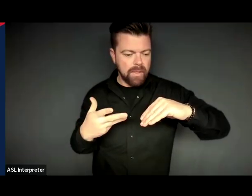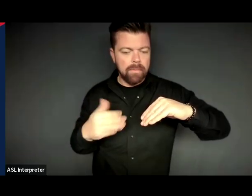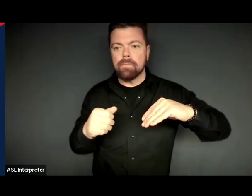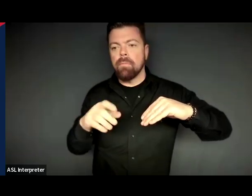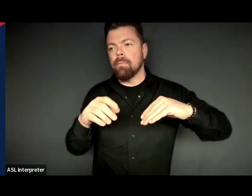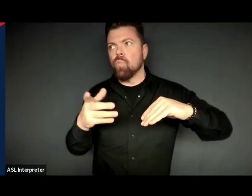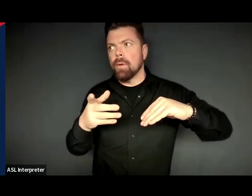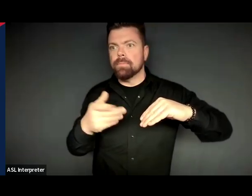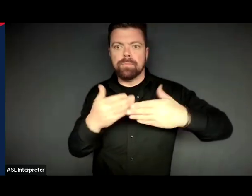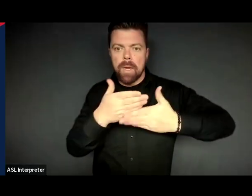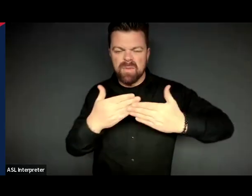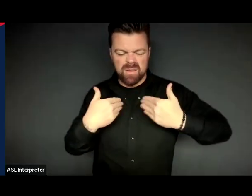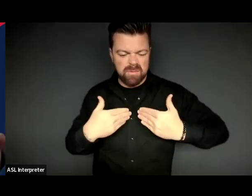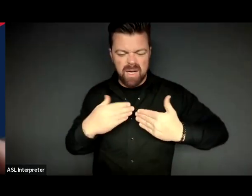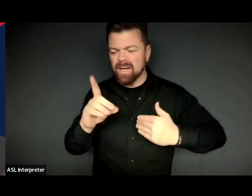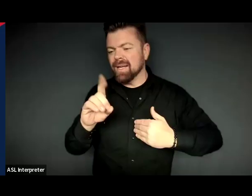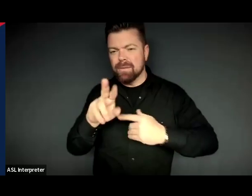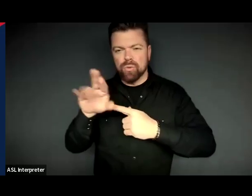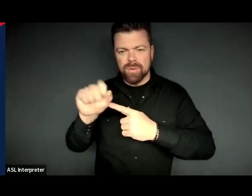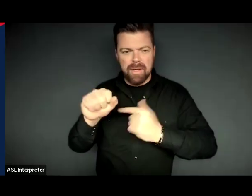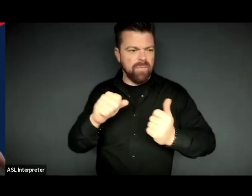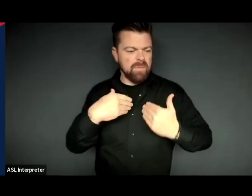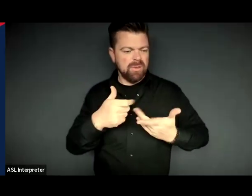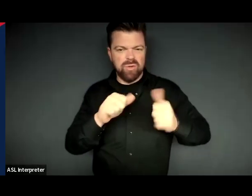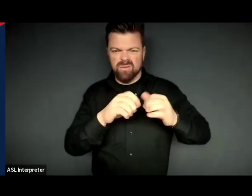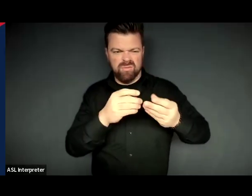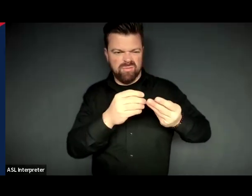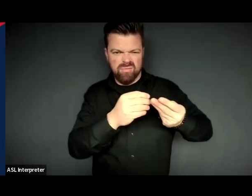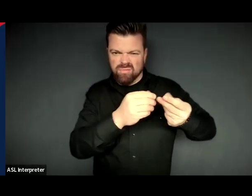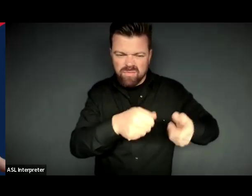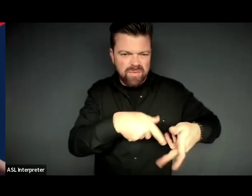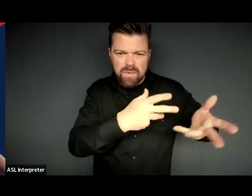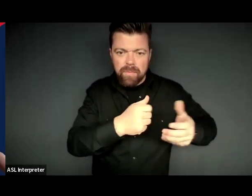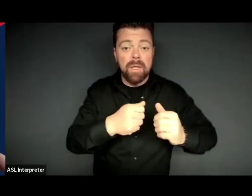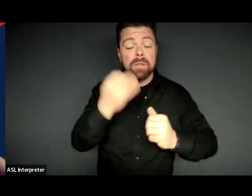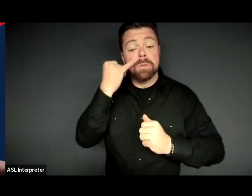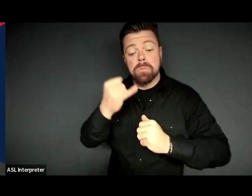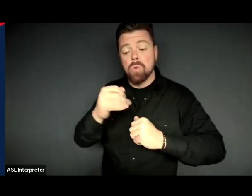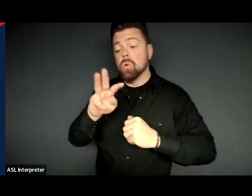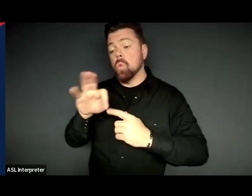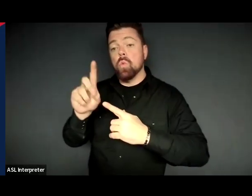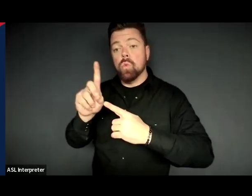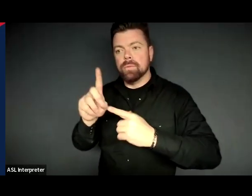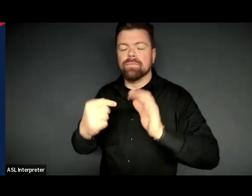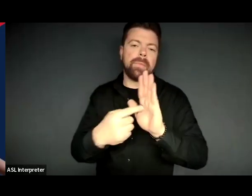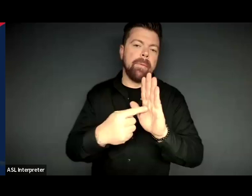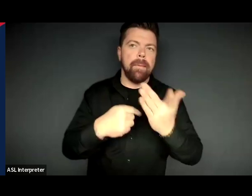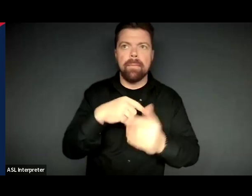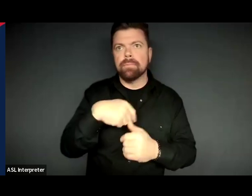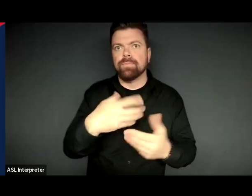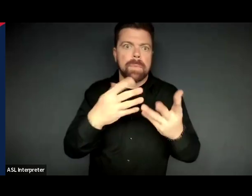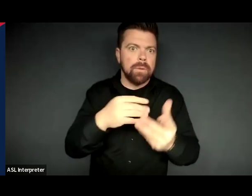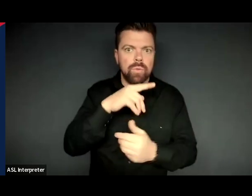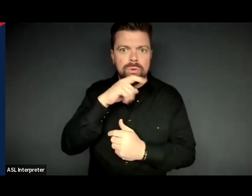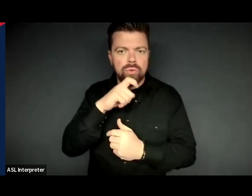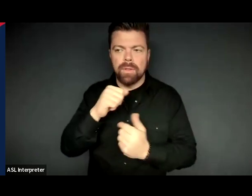debris that the body's trying to get rid of. So if you get too much debris in a wound, sometimes people use wet to dry dressings. That's